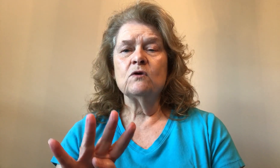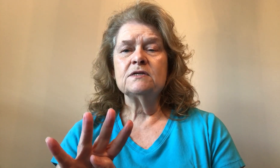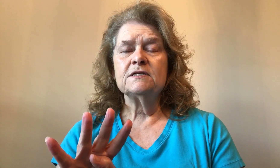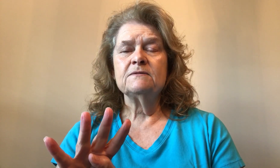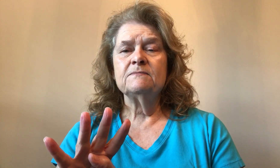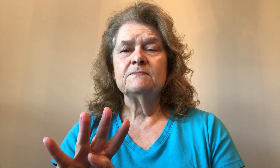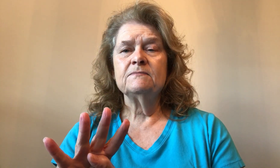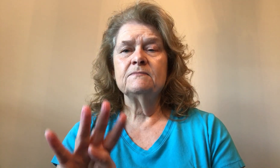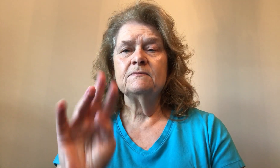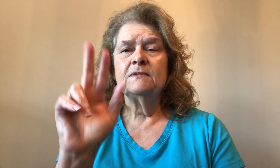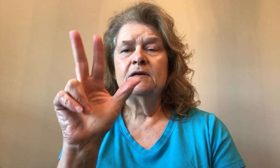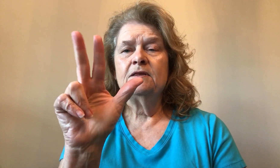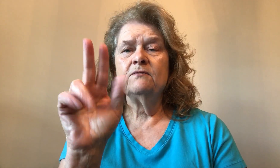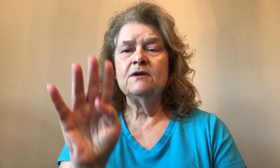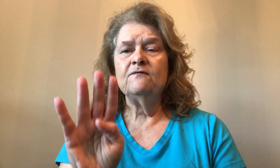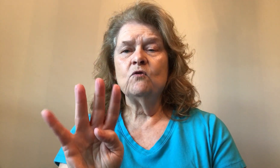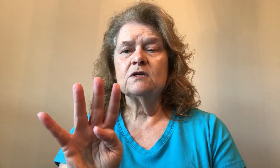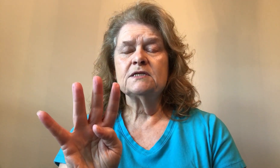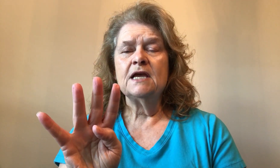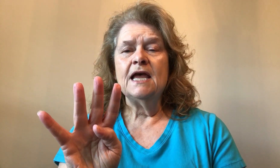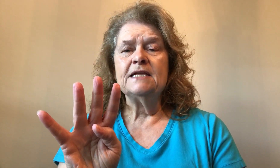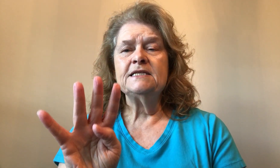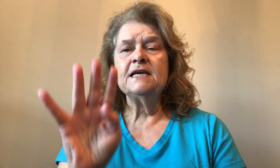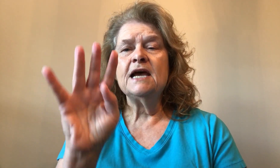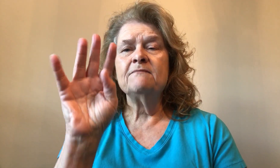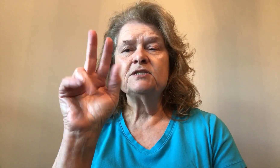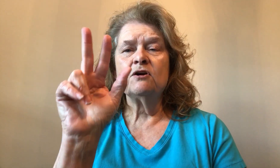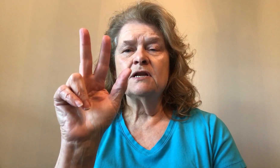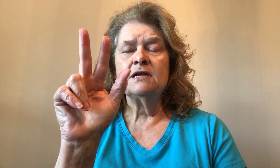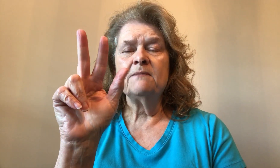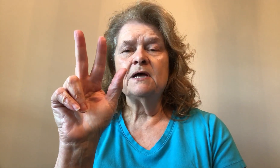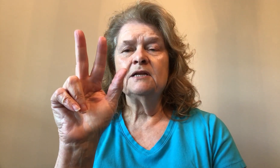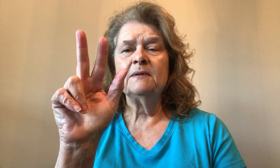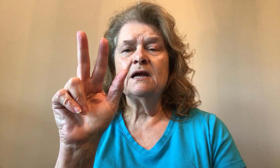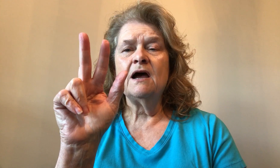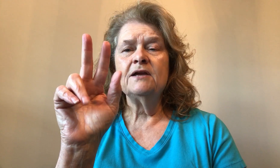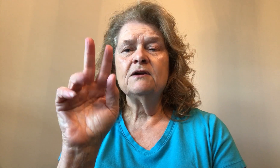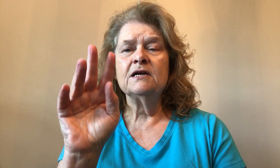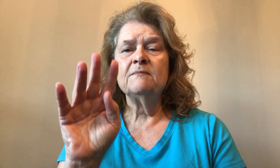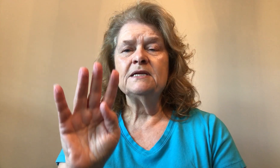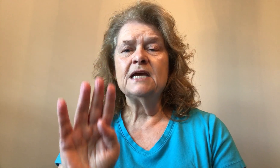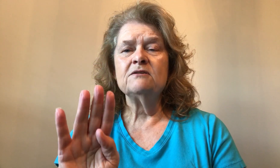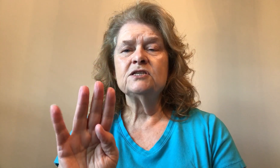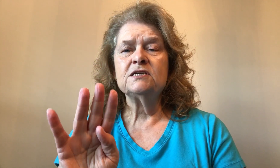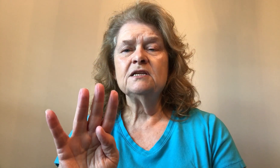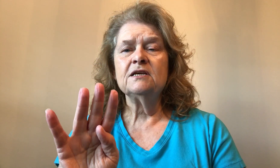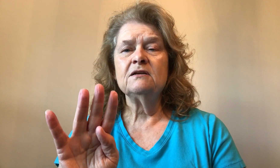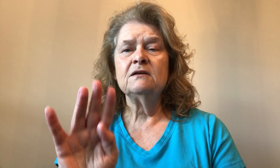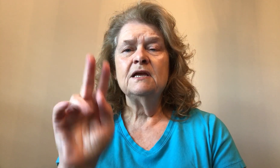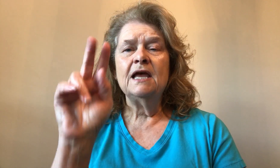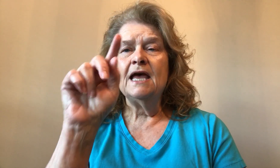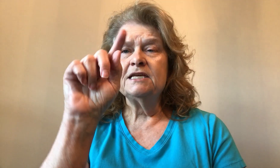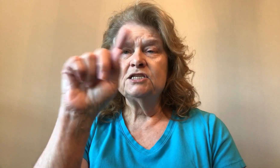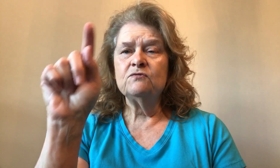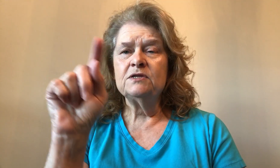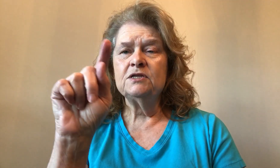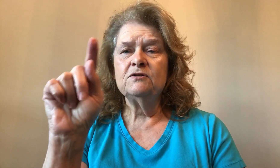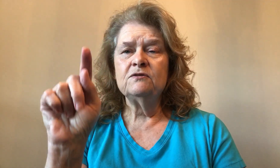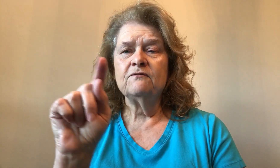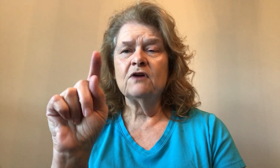3/4. 3/4. And see, I'm starting up a little bit higher and coming down just a little. As you would do the